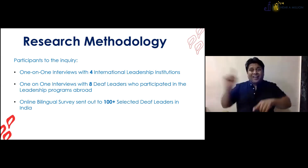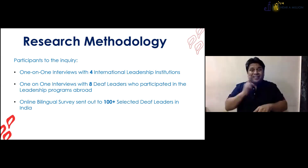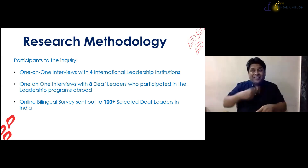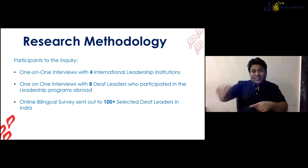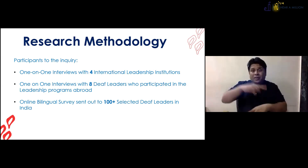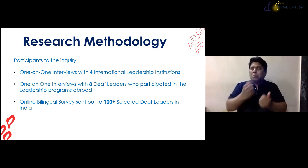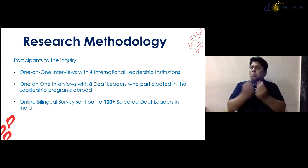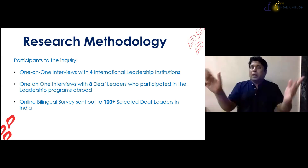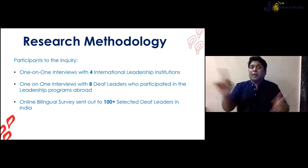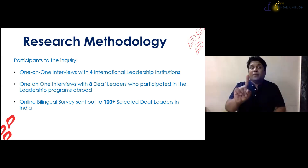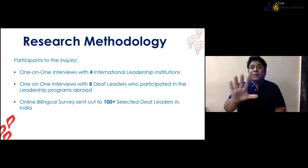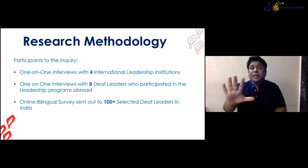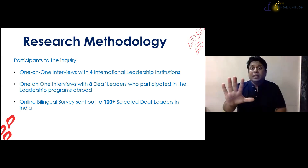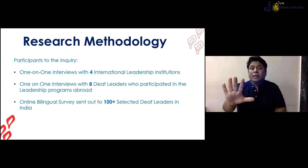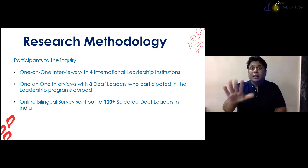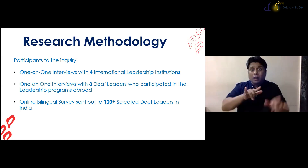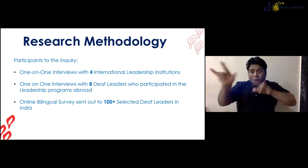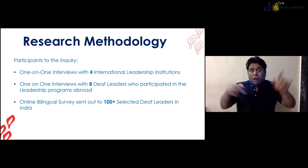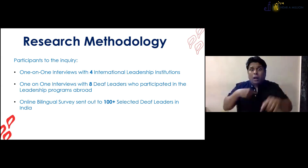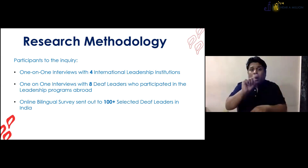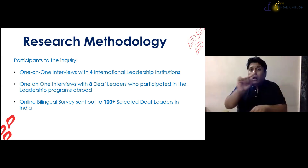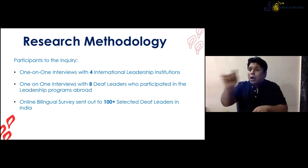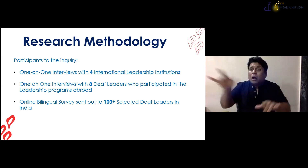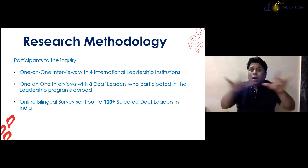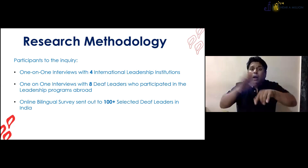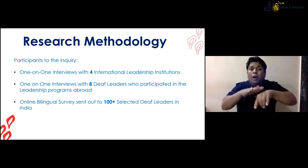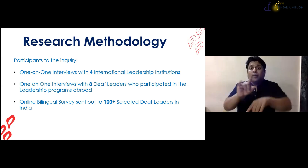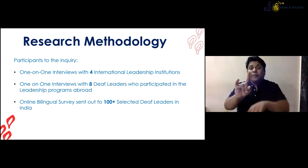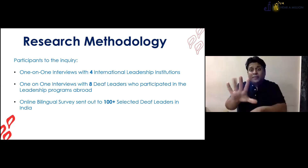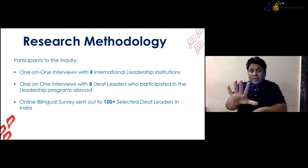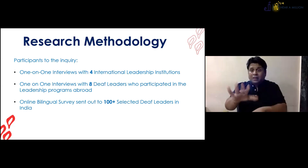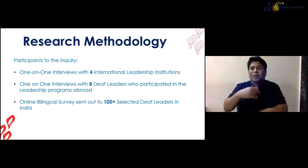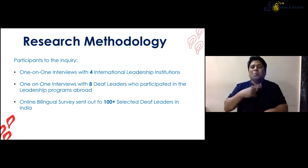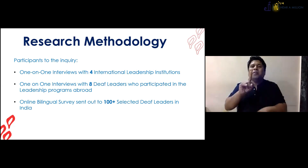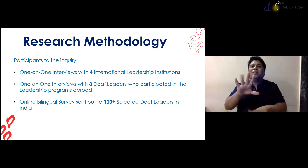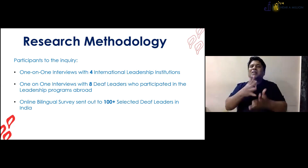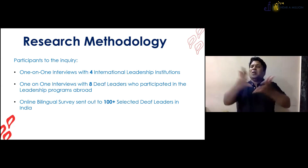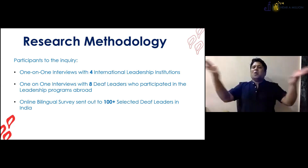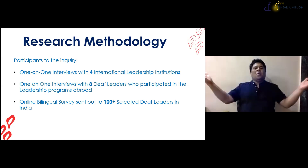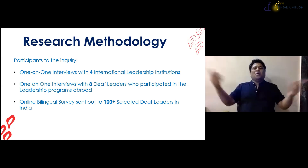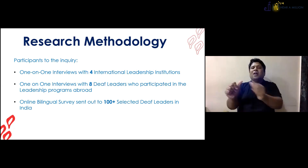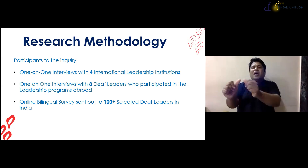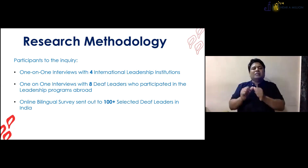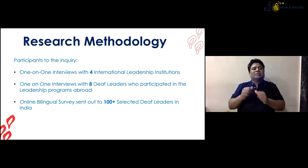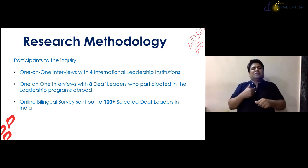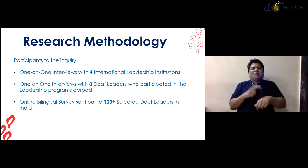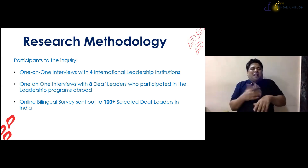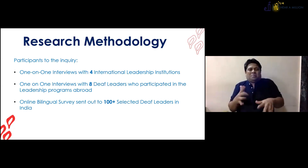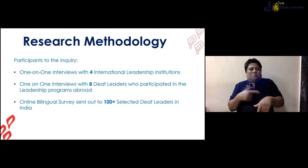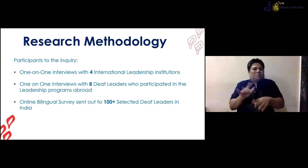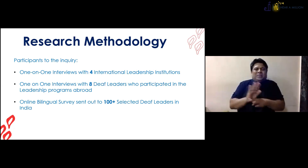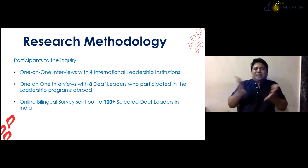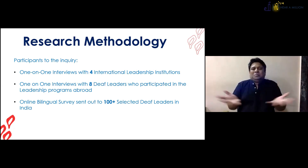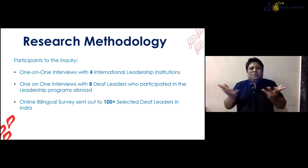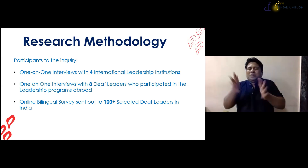trained. So all the people across India, around 15 people have gone there to different countries. They have experienced so many things, but